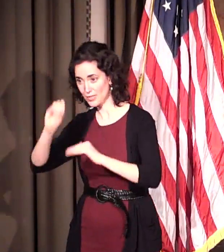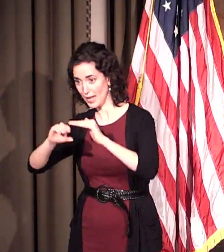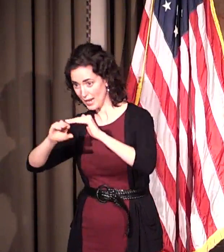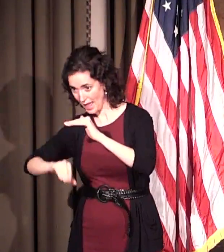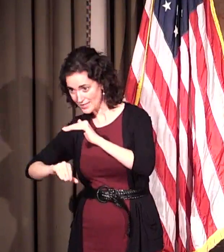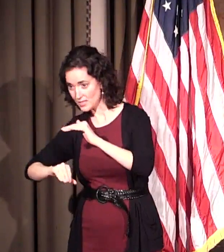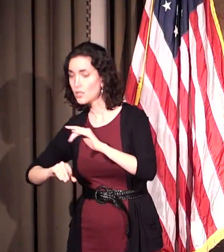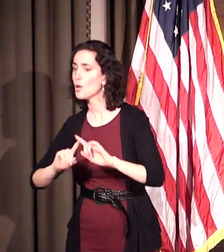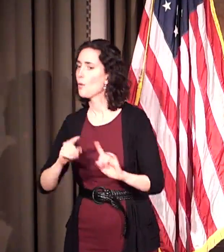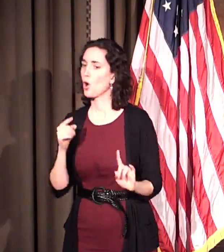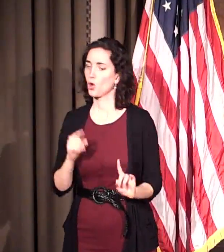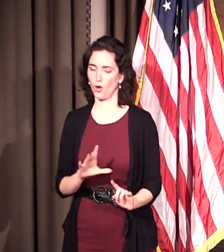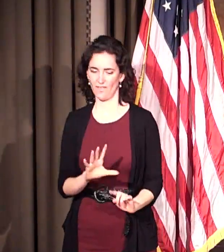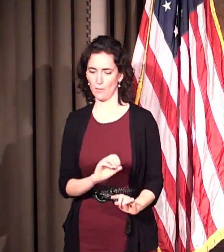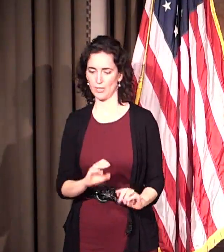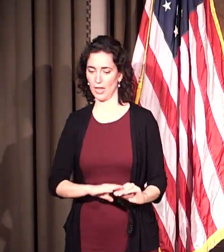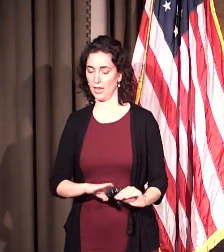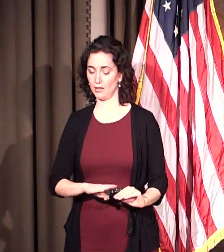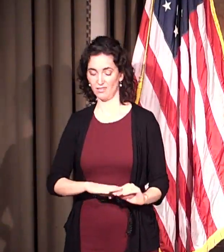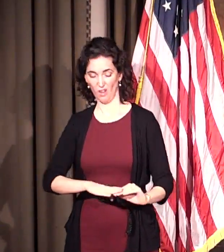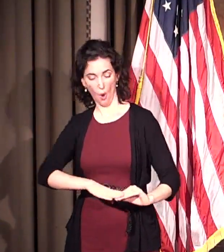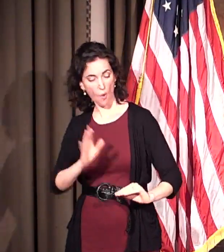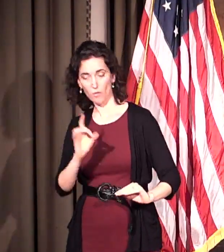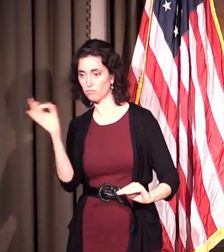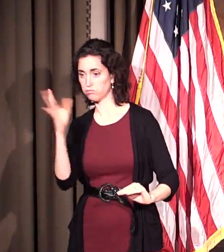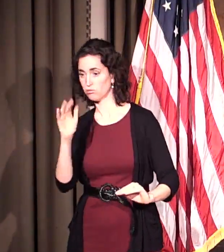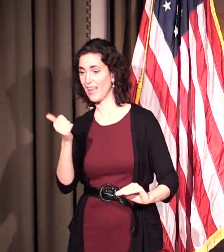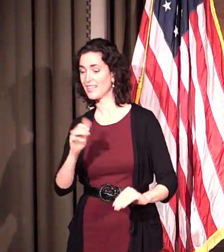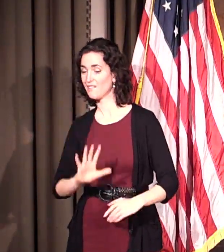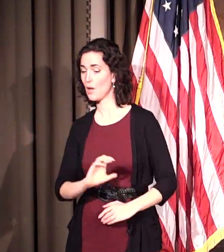well above that.